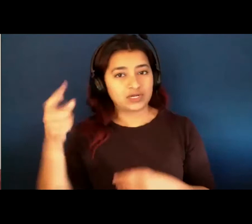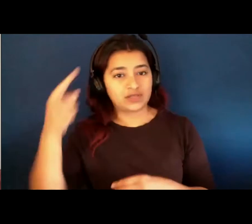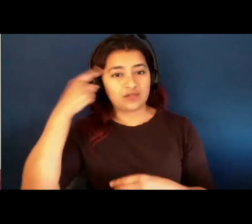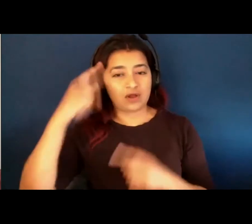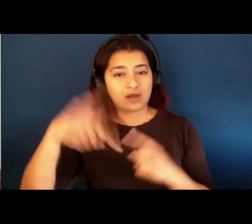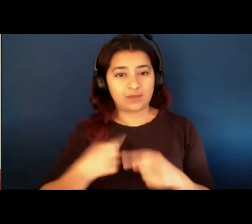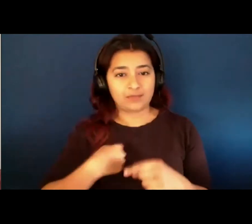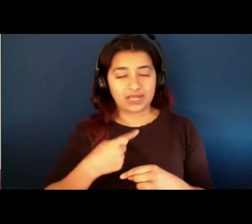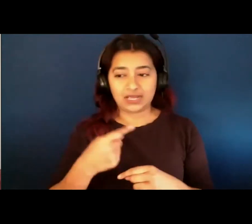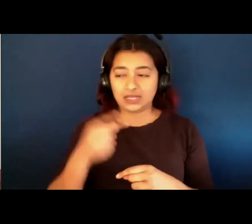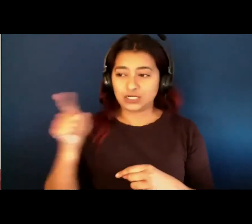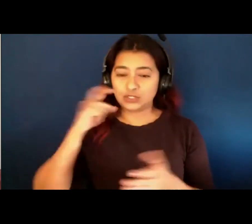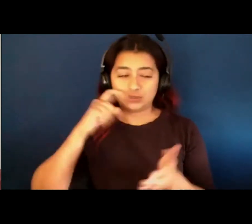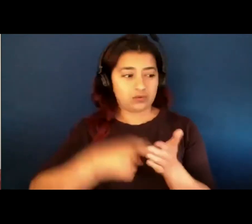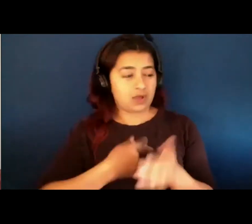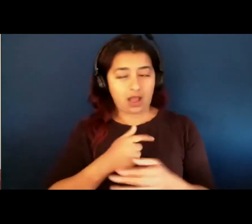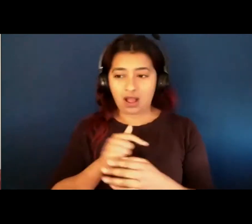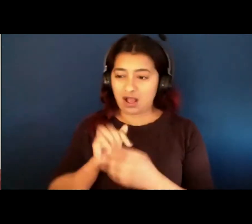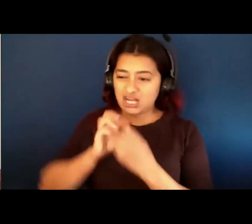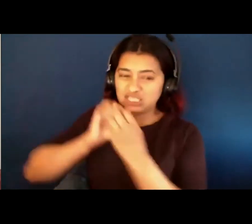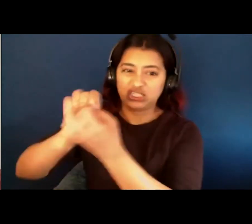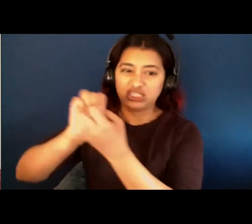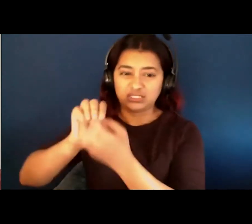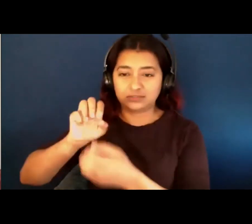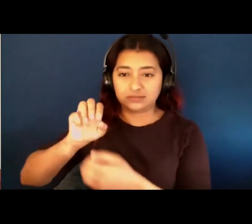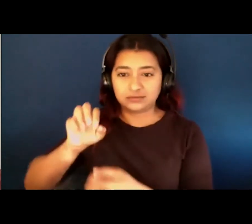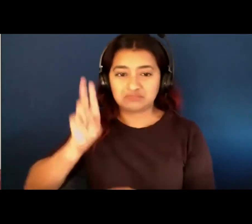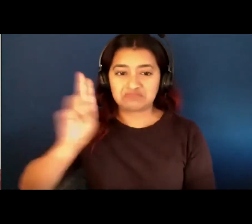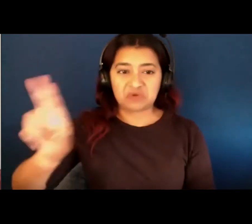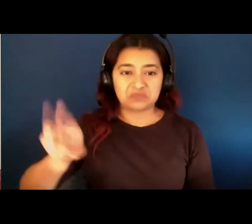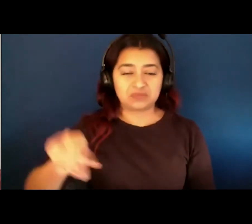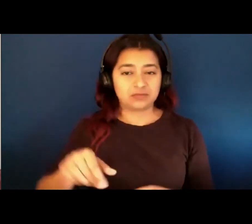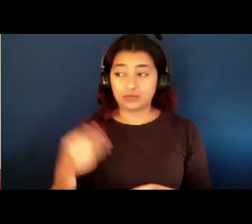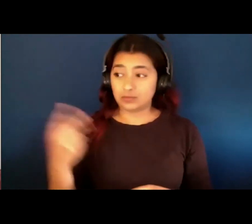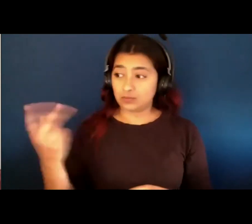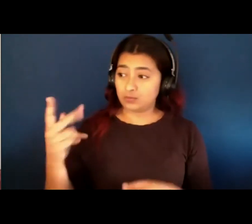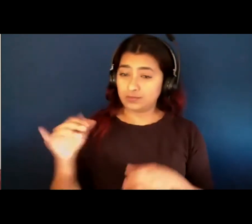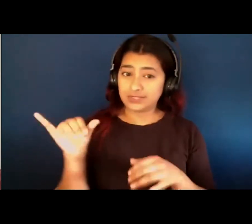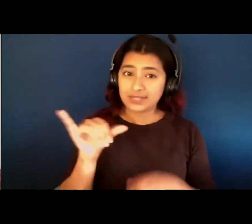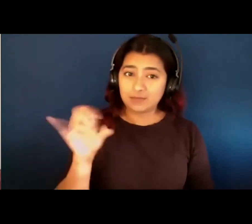I fought back. Were we similar or different?